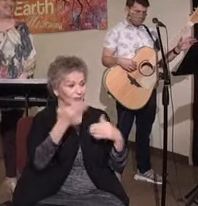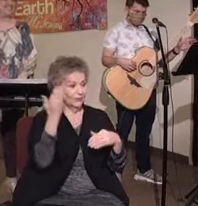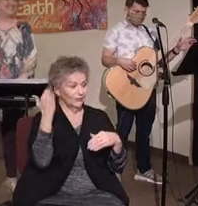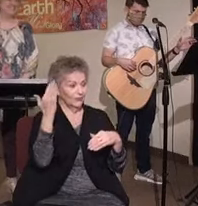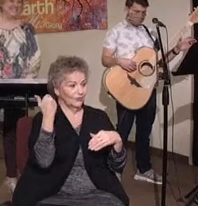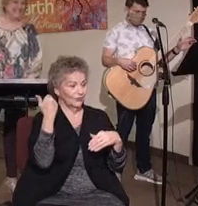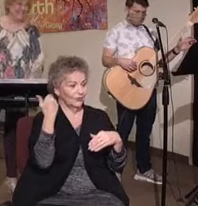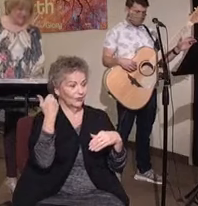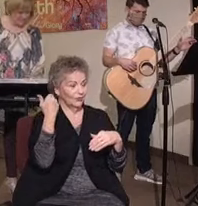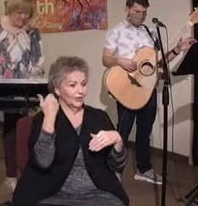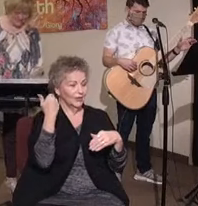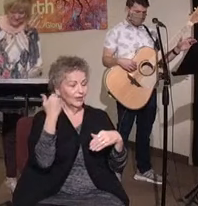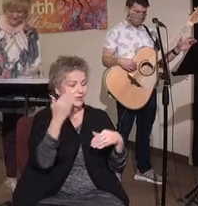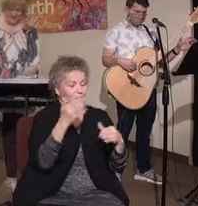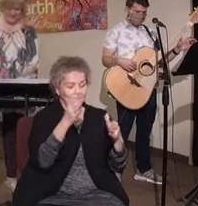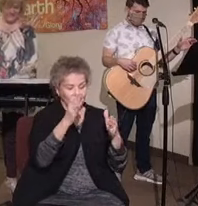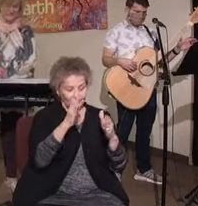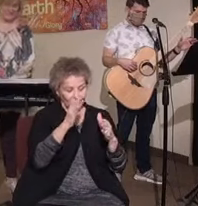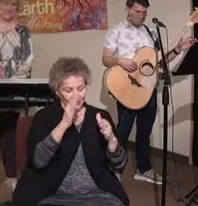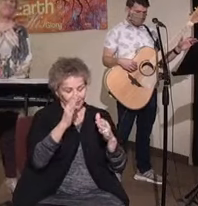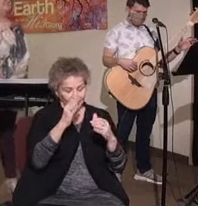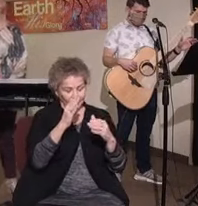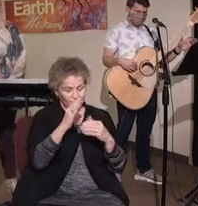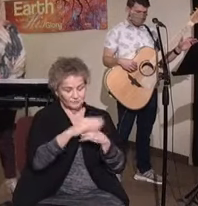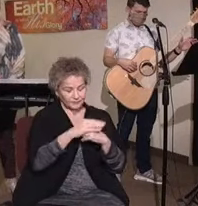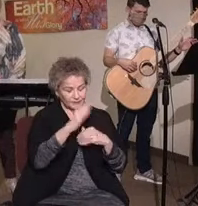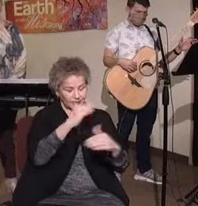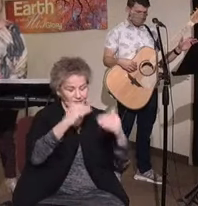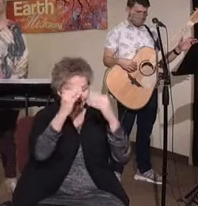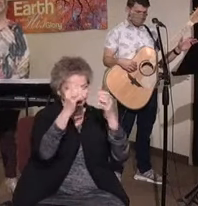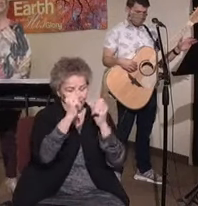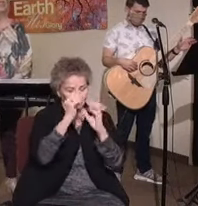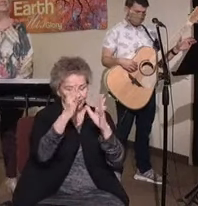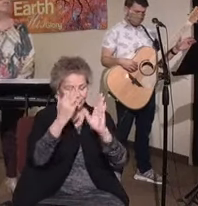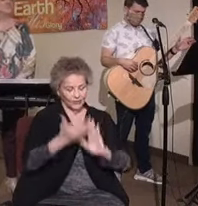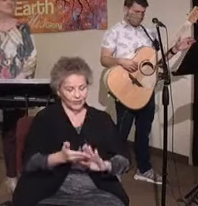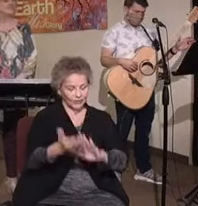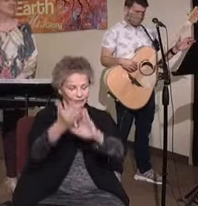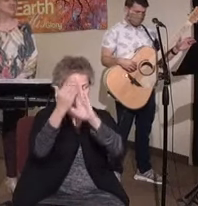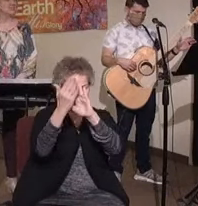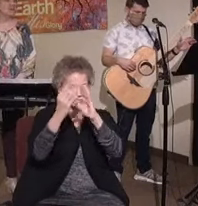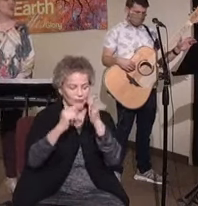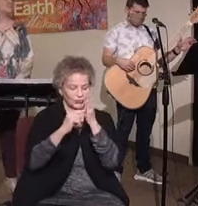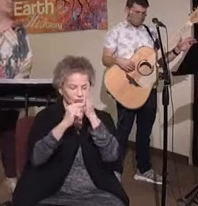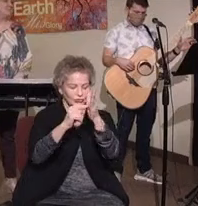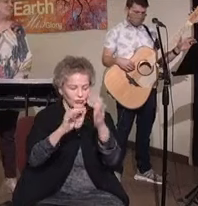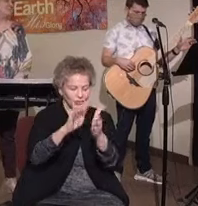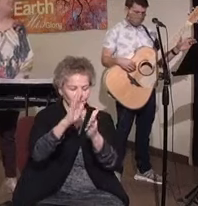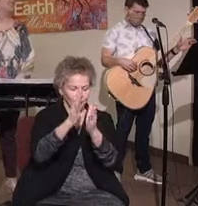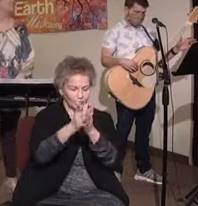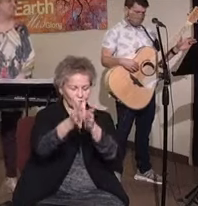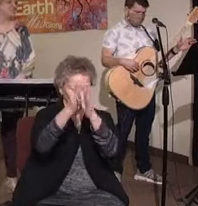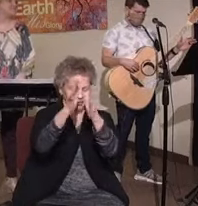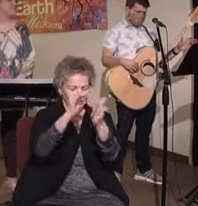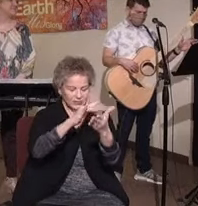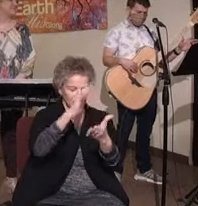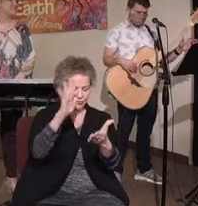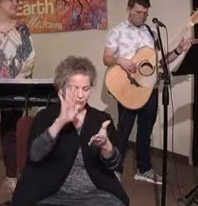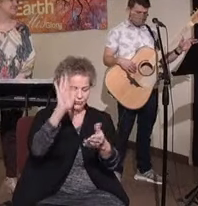Our dear precious Heavenly Father, we come before you giving praise and glory to your name and the name of your Son,